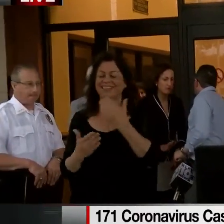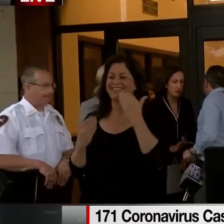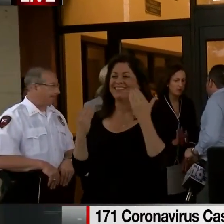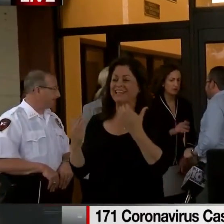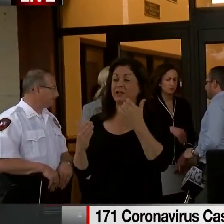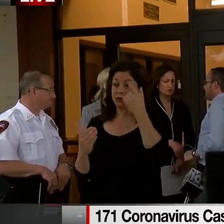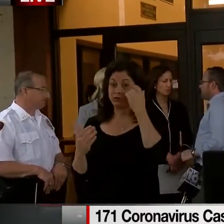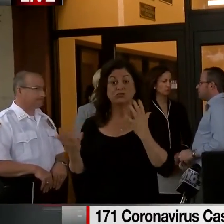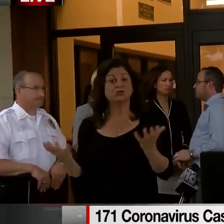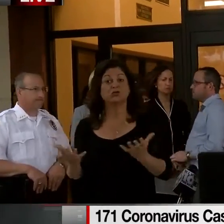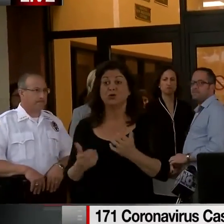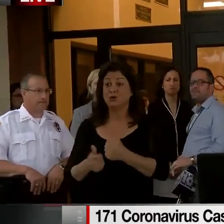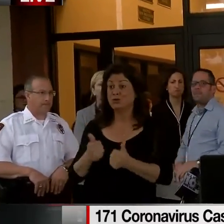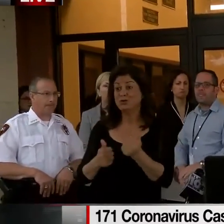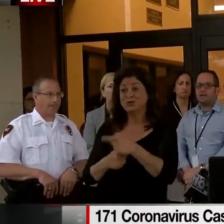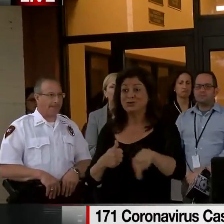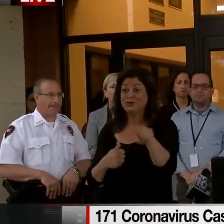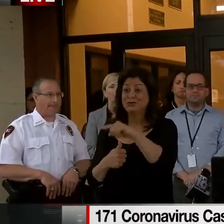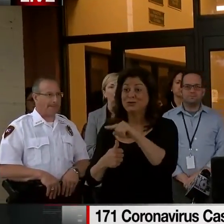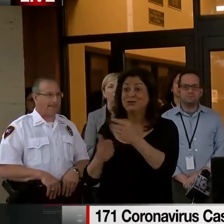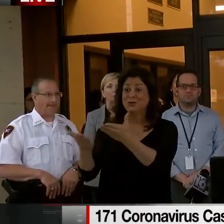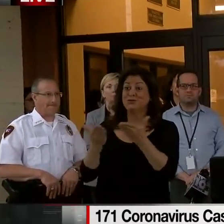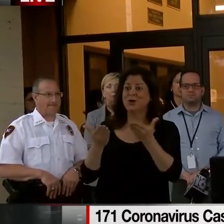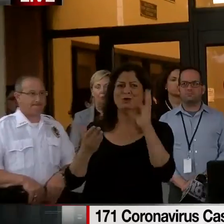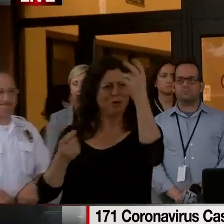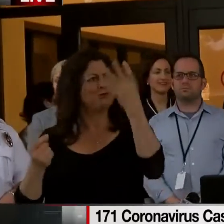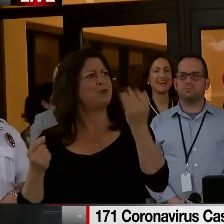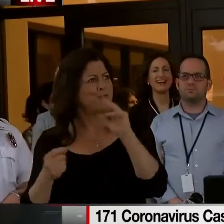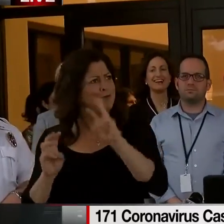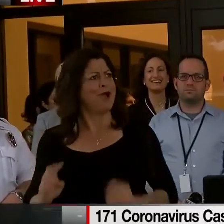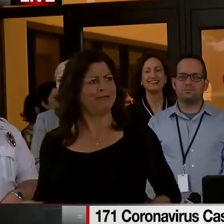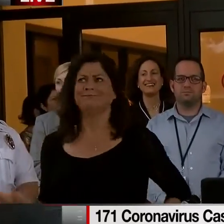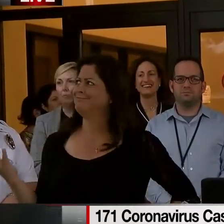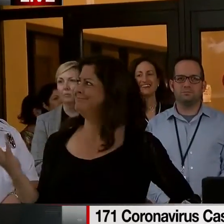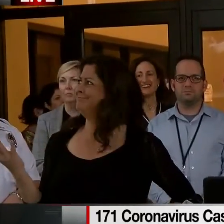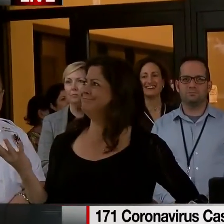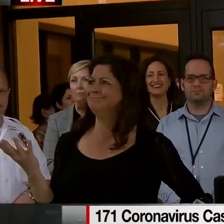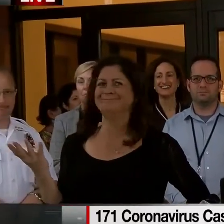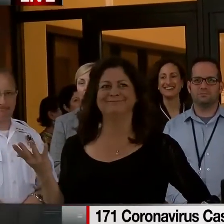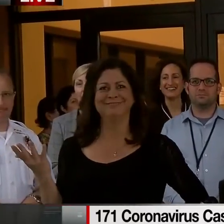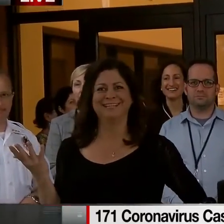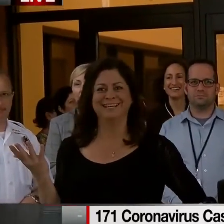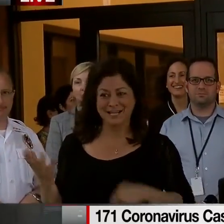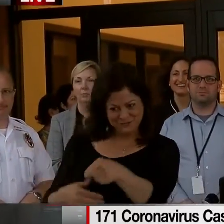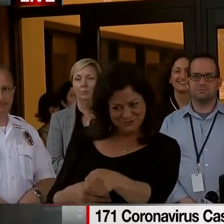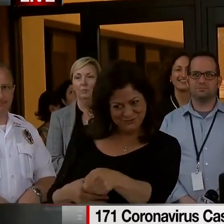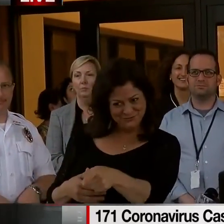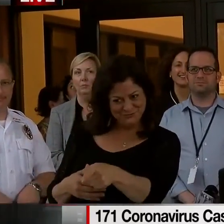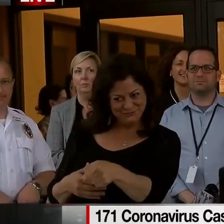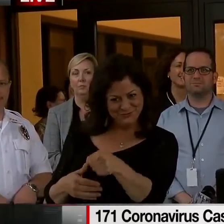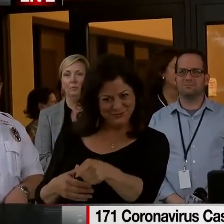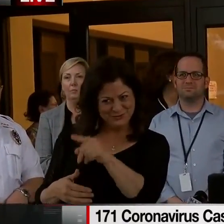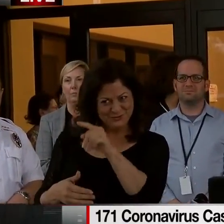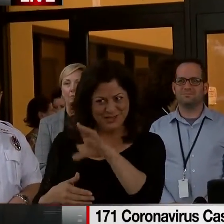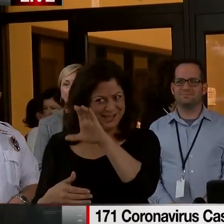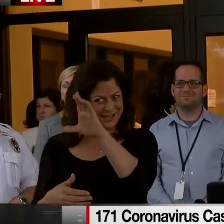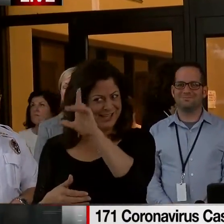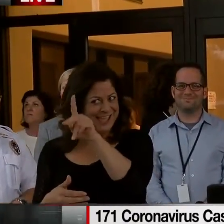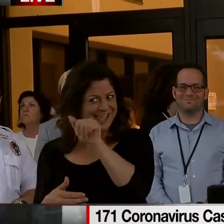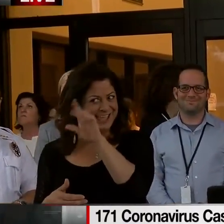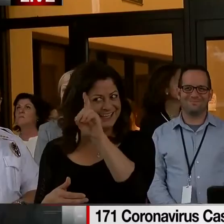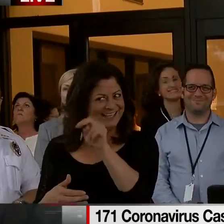which one of you brought this beautiful weather? I think, was that KDN?